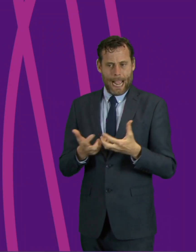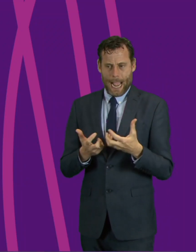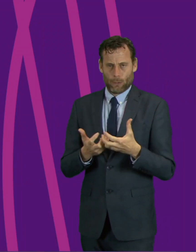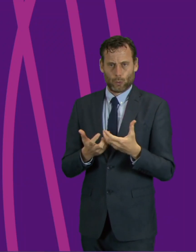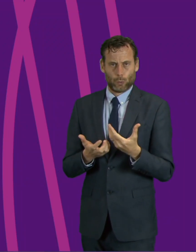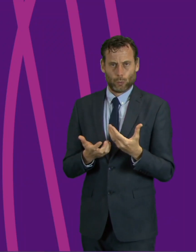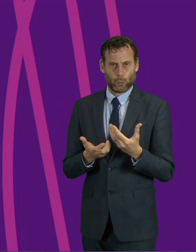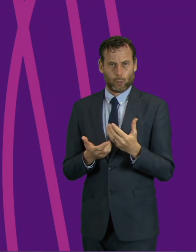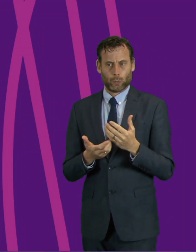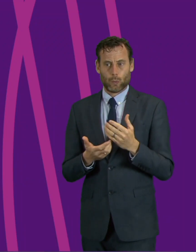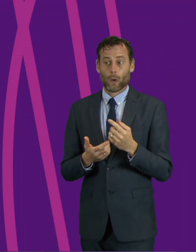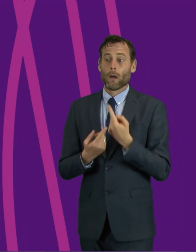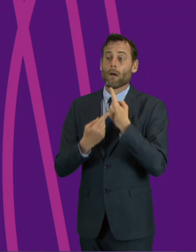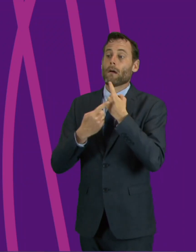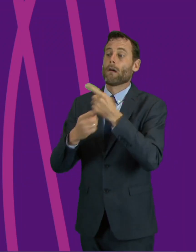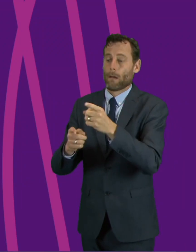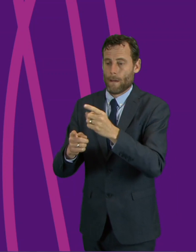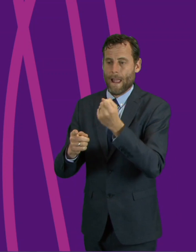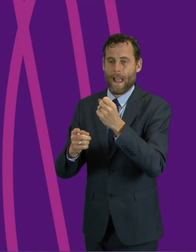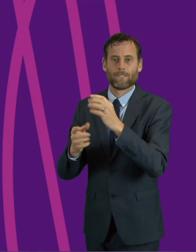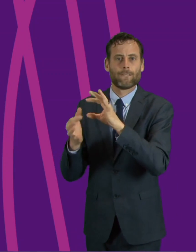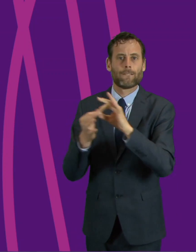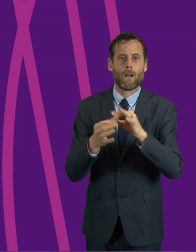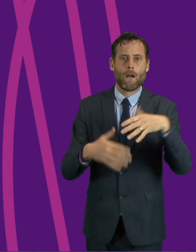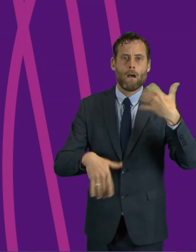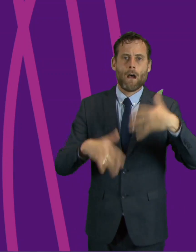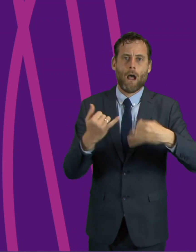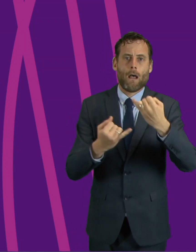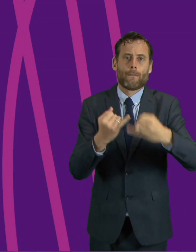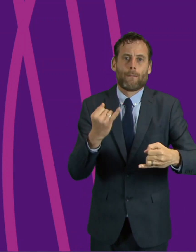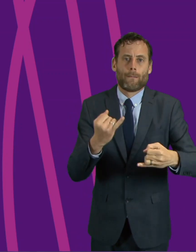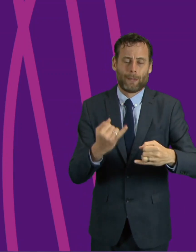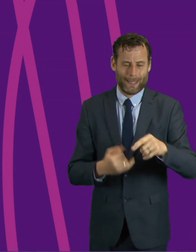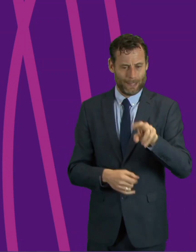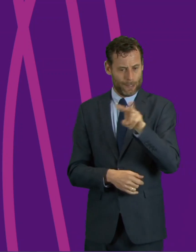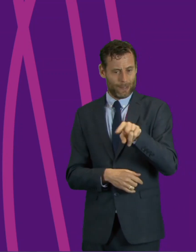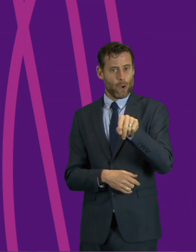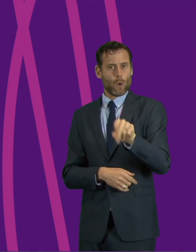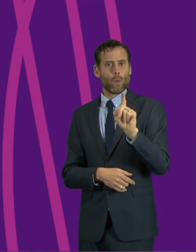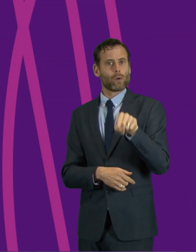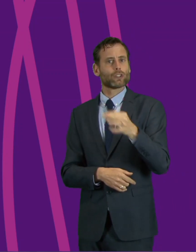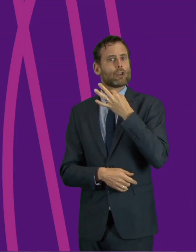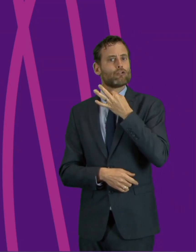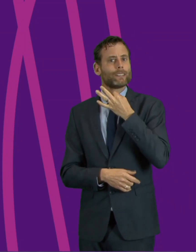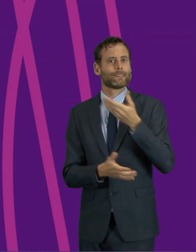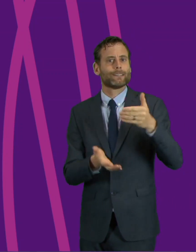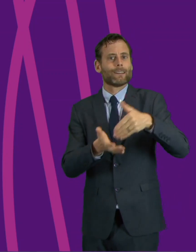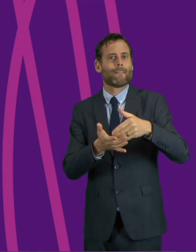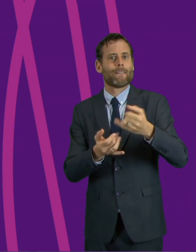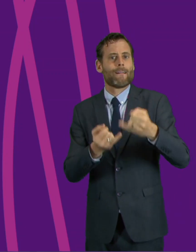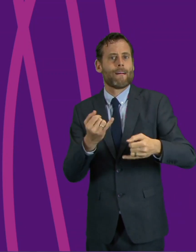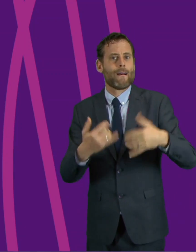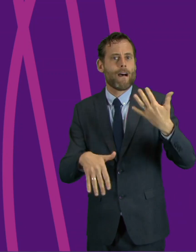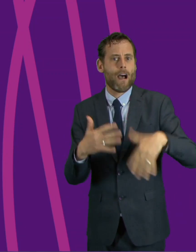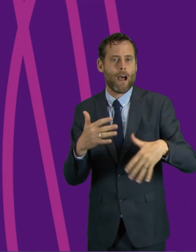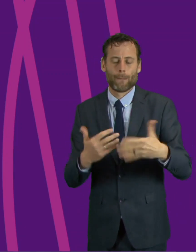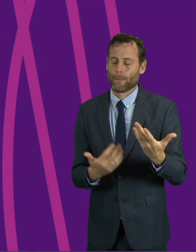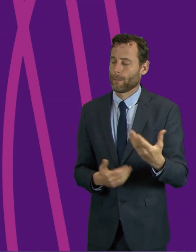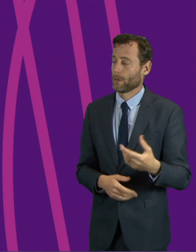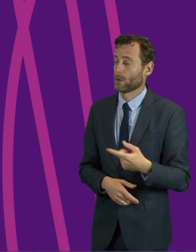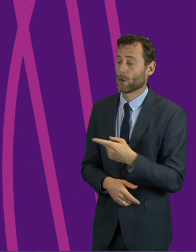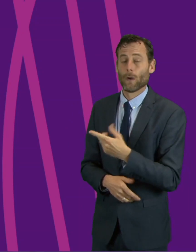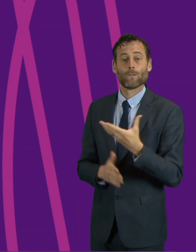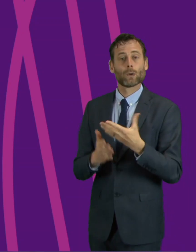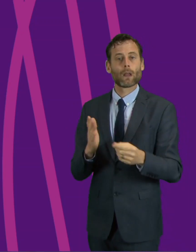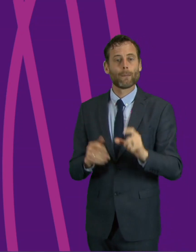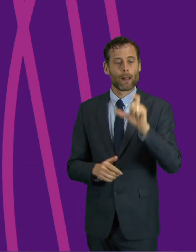health areas as we respond to COVID-19. But I'd like to hear her thinking, her current thinking on the potential to resume our